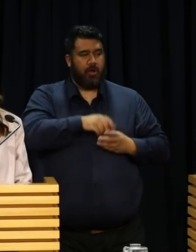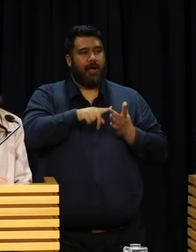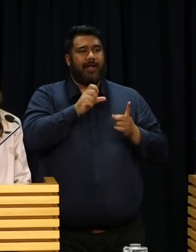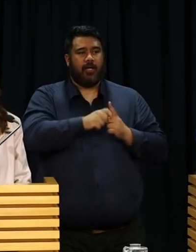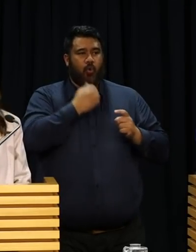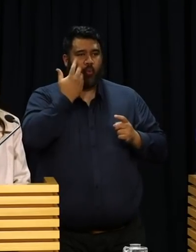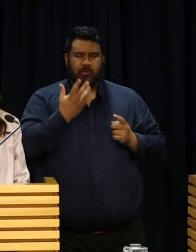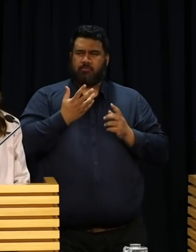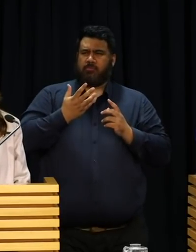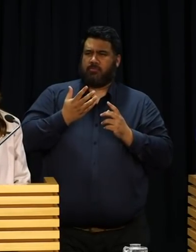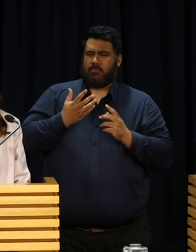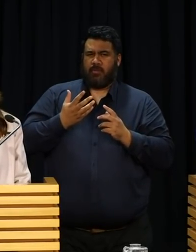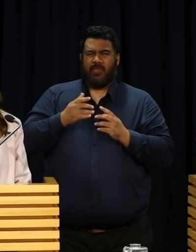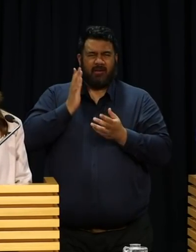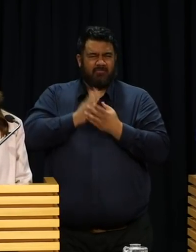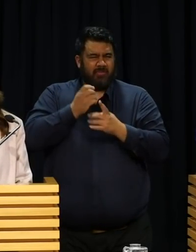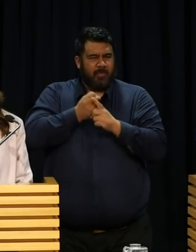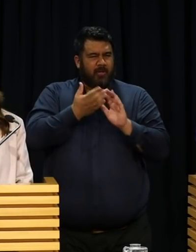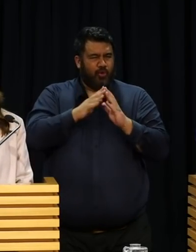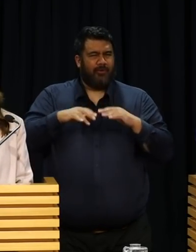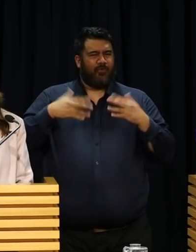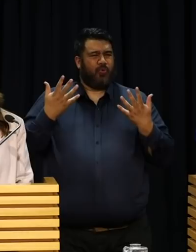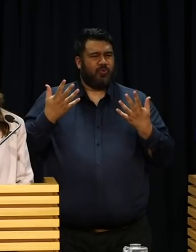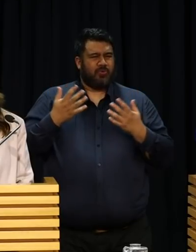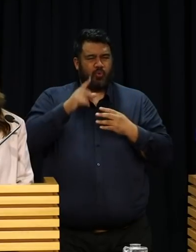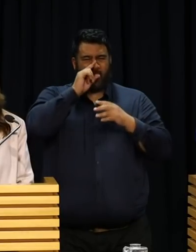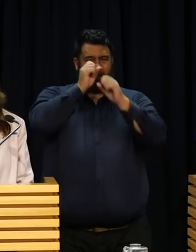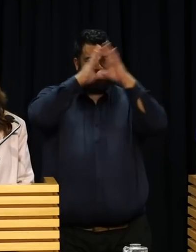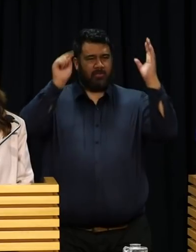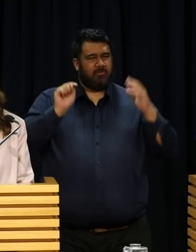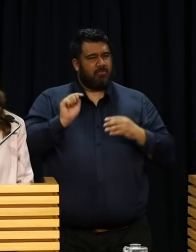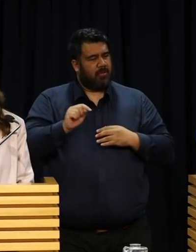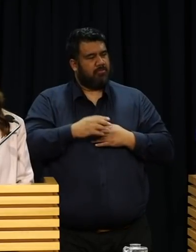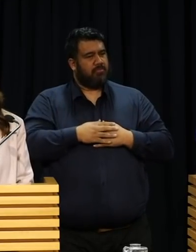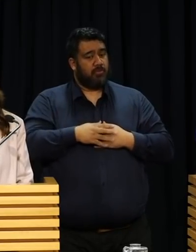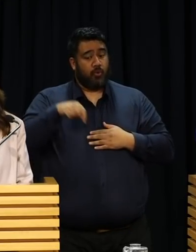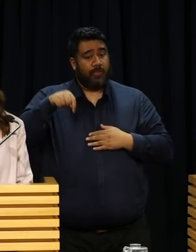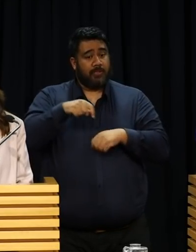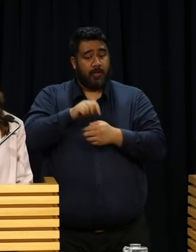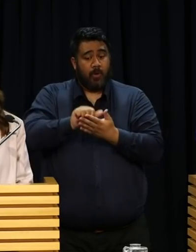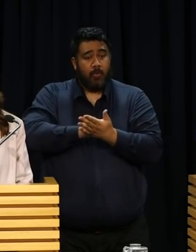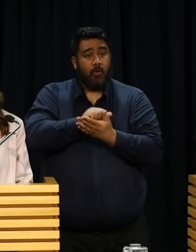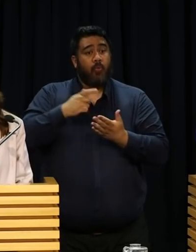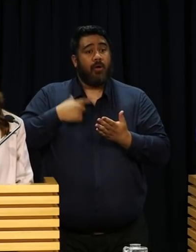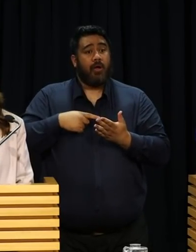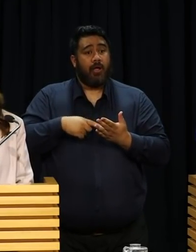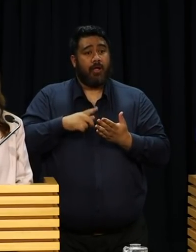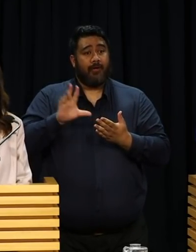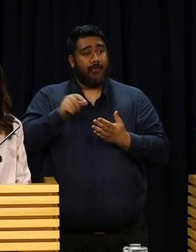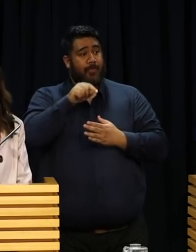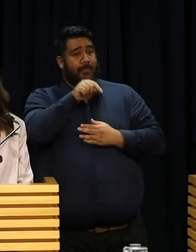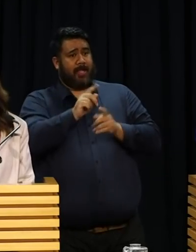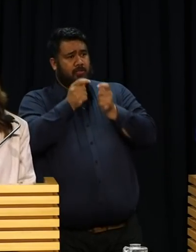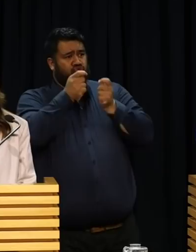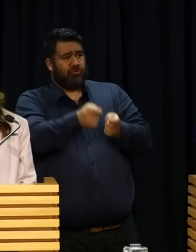perpetuates. There's no doubt that had an impact on the community. And so this is an acknowledgement of the harm that was caused by